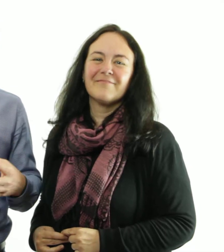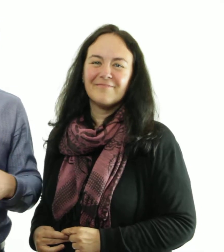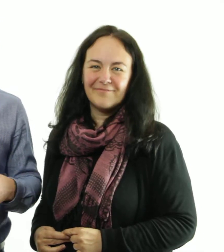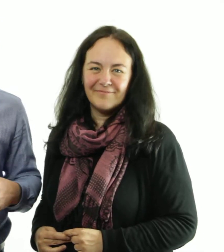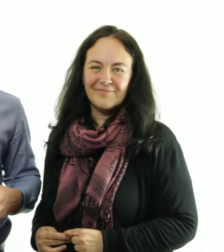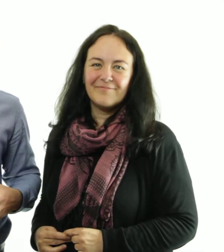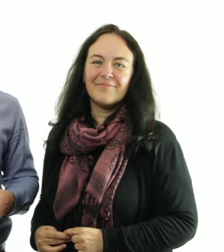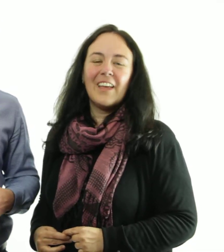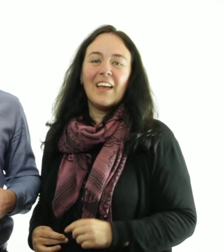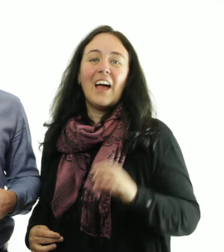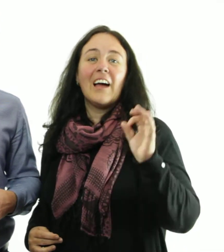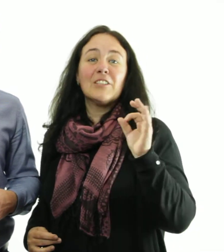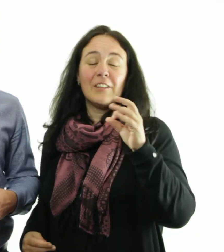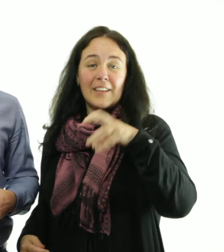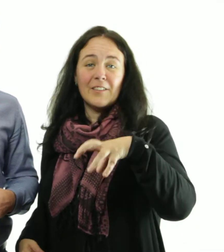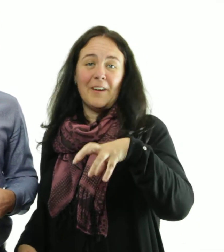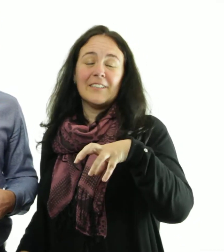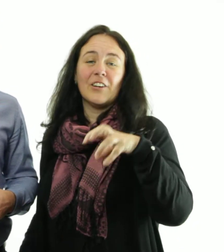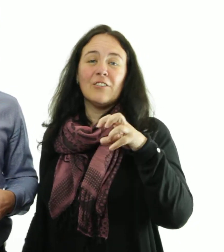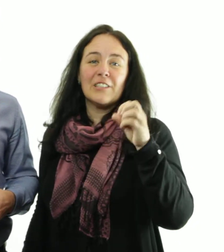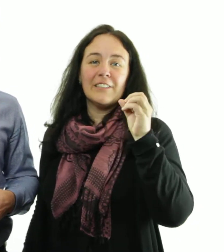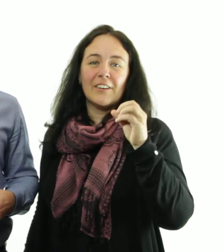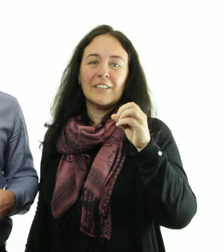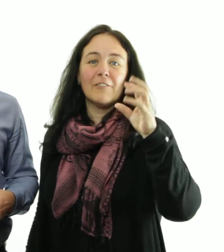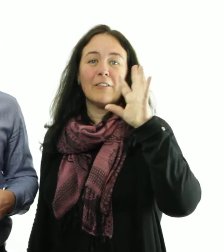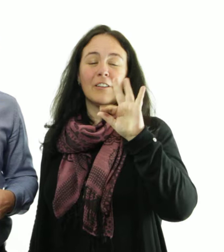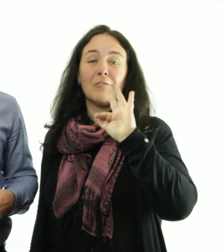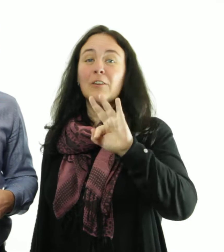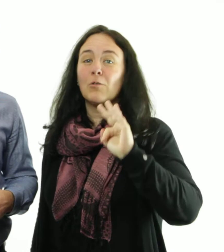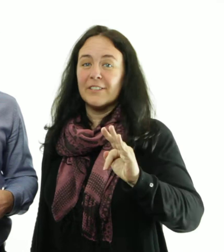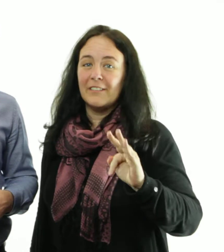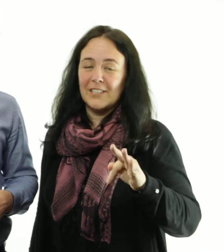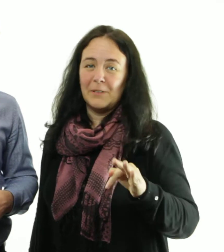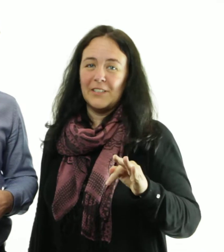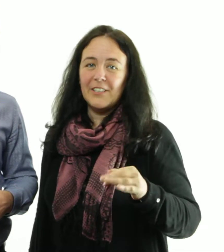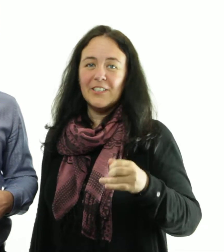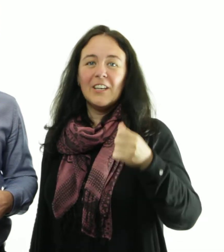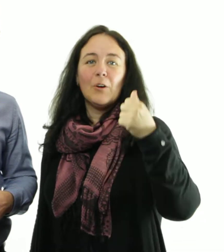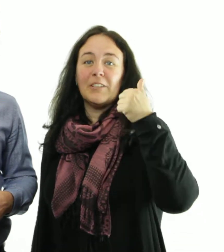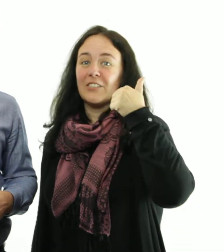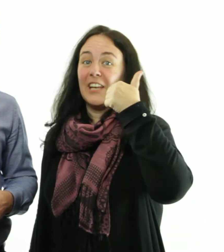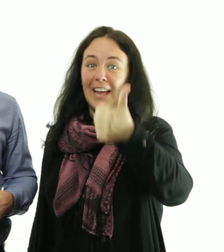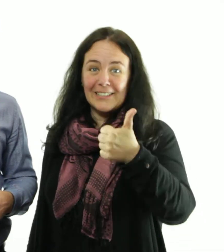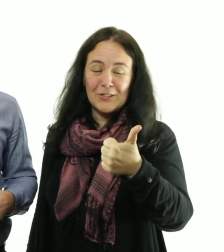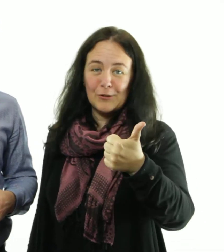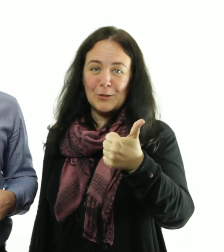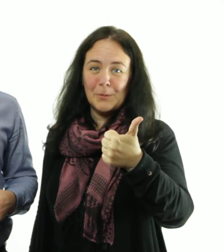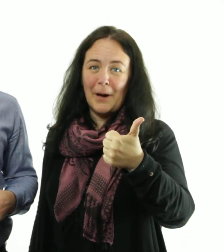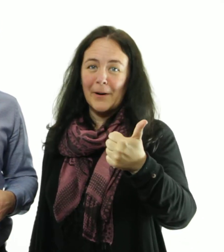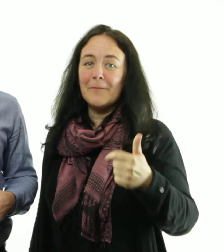businesses. And these events are usually designed around the three core skills that we teach, which is connecting to your superpower,